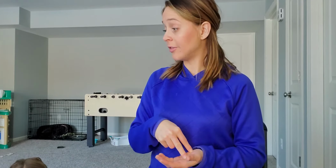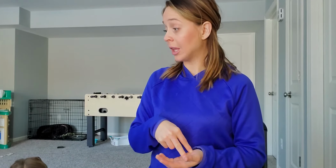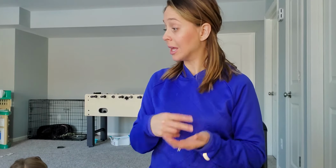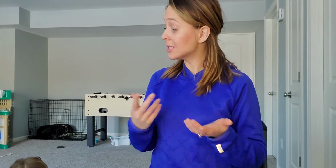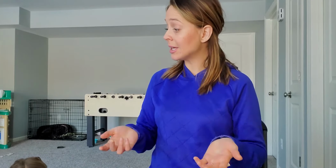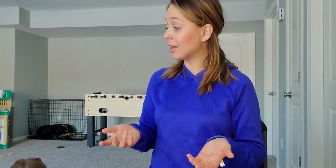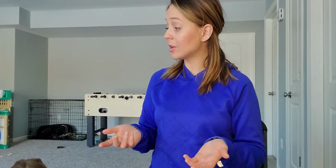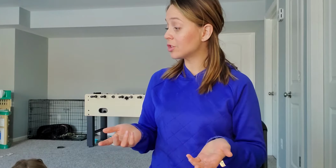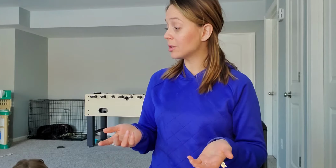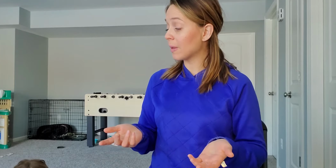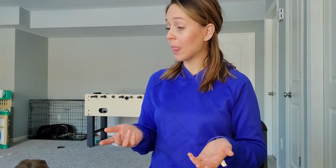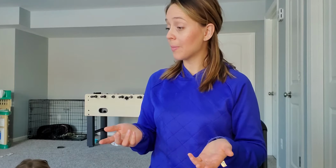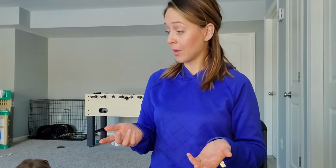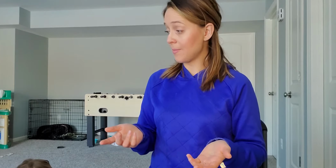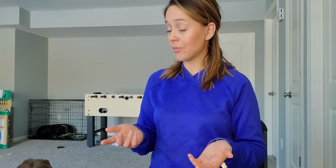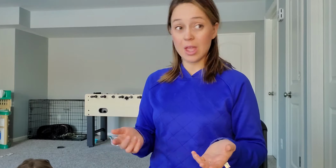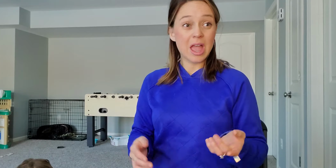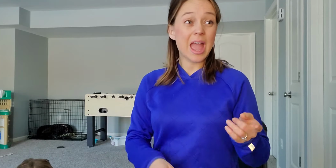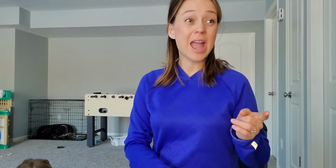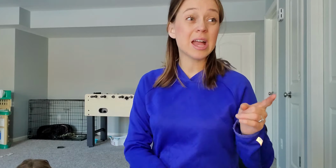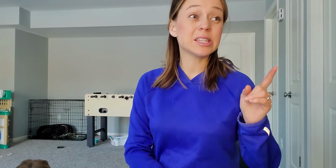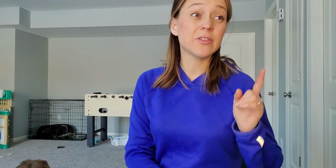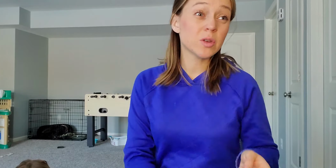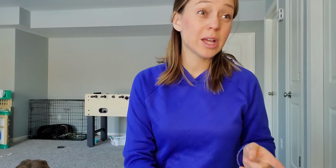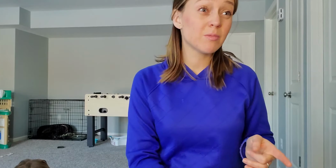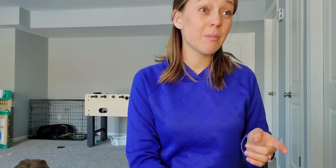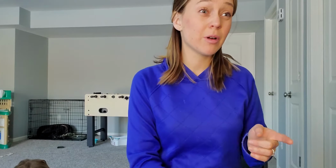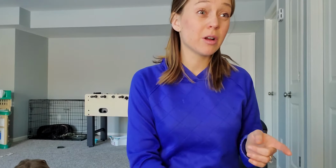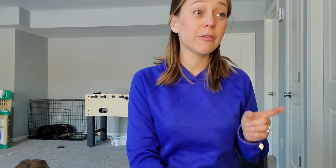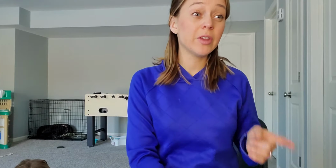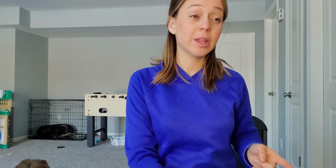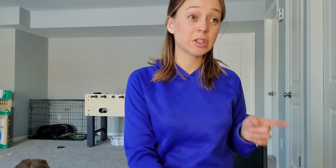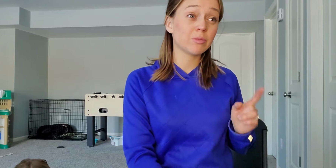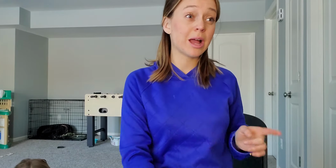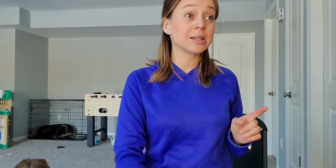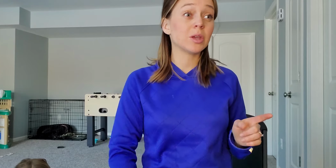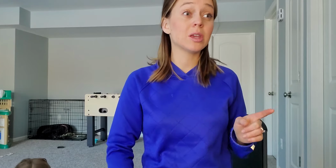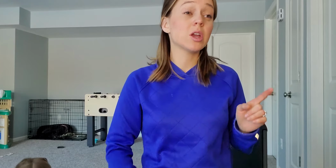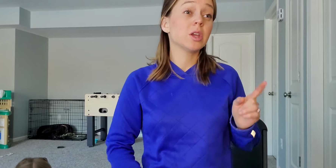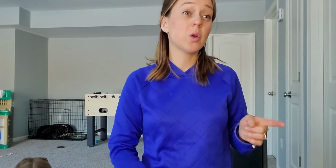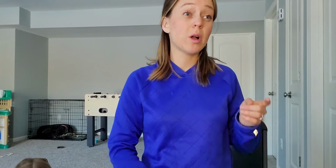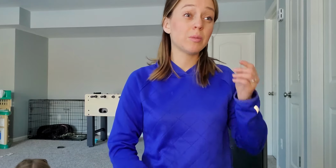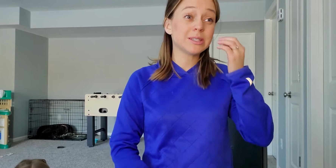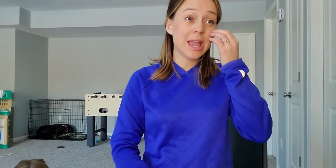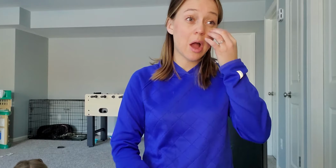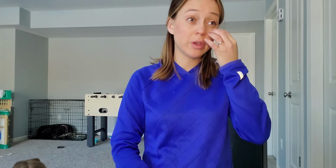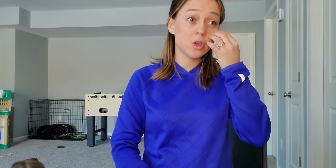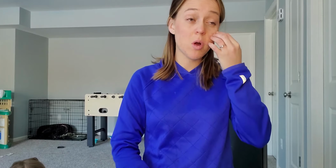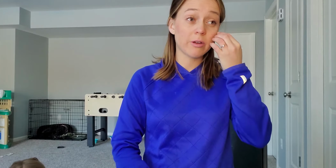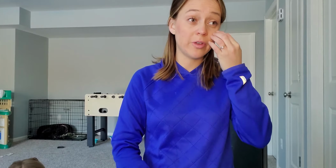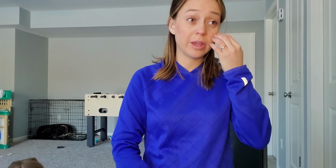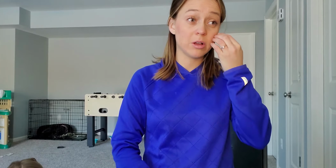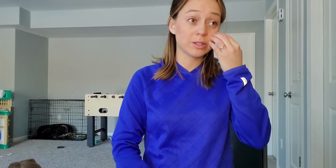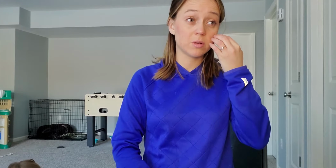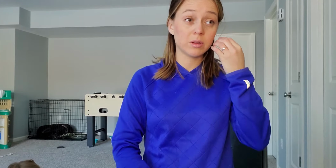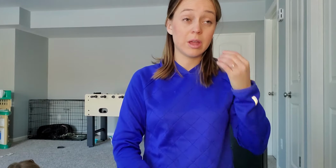feeling in sign language. Okay? And if you guys remember feelings from last week, you're welcome to say how you are feeling also.